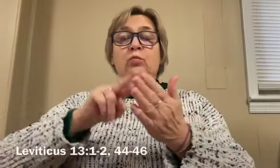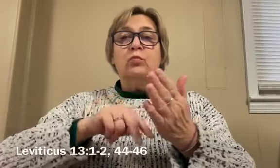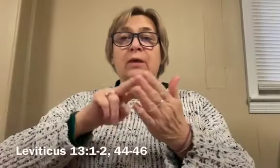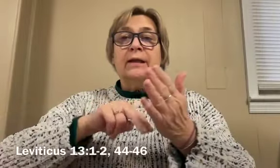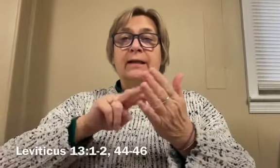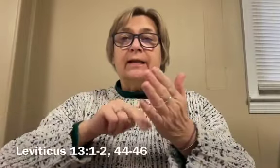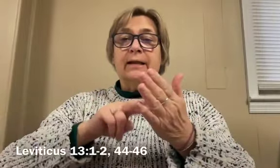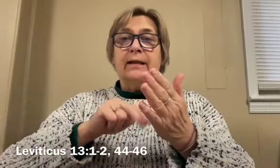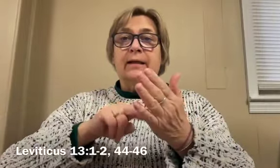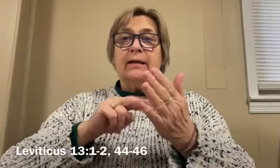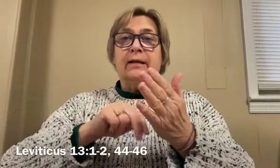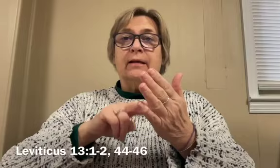A reading